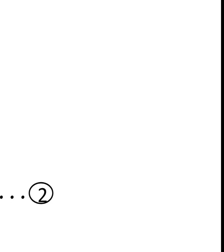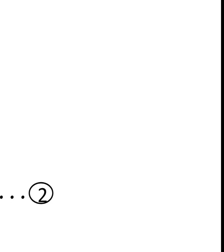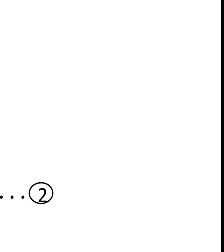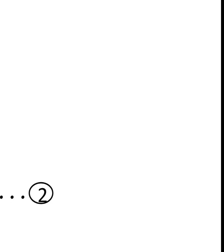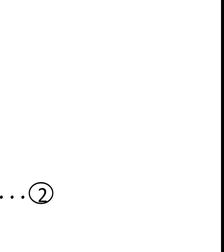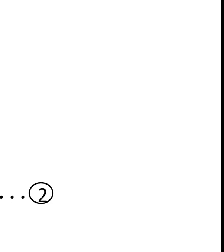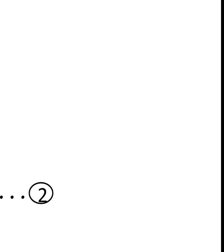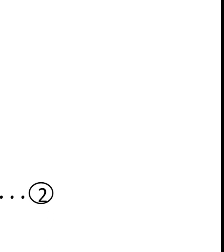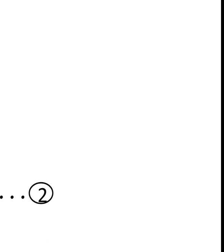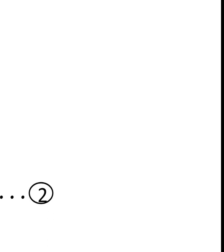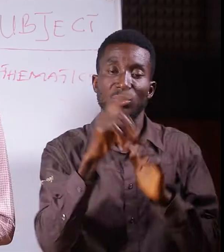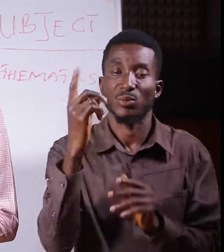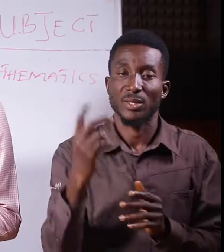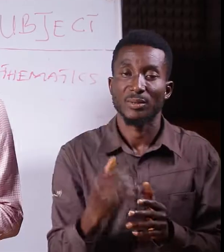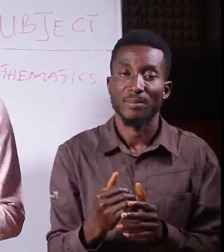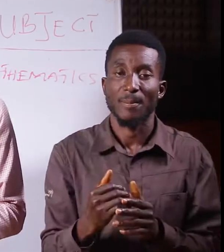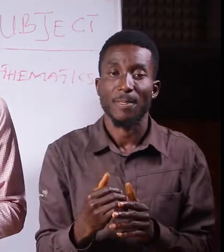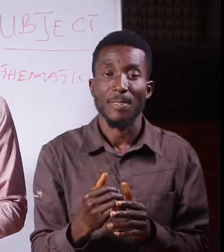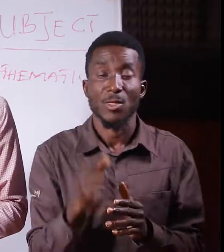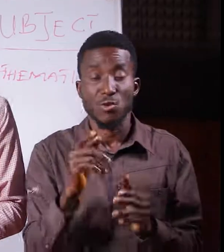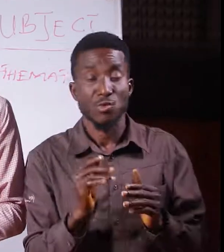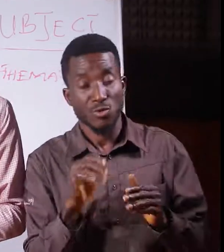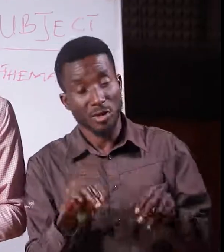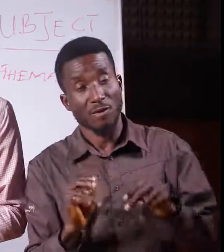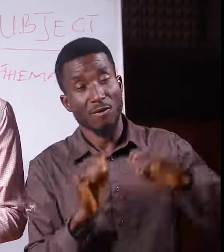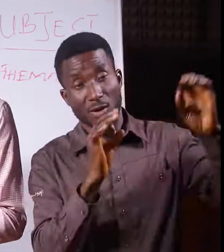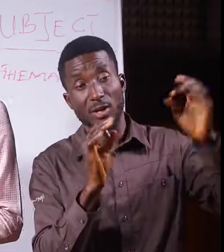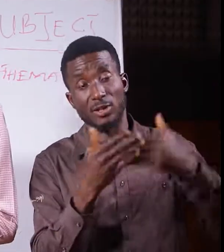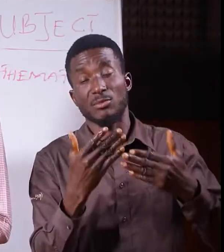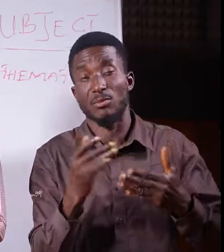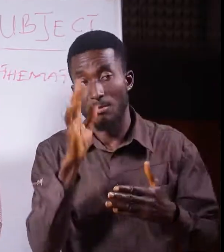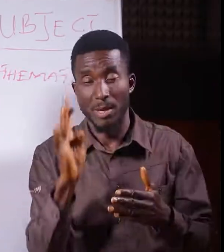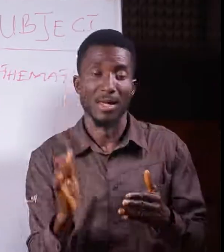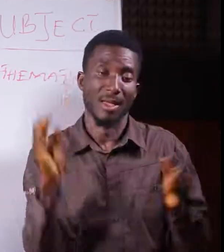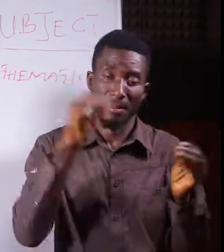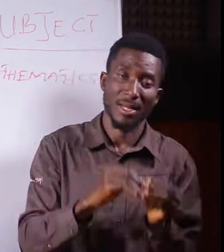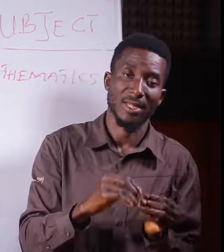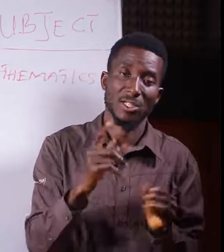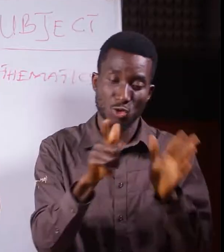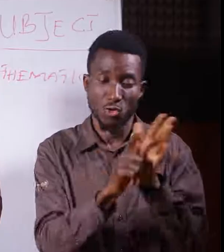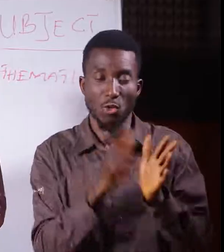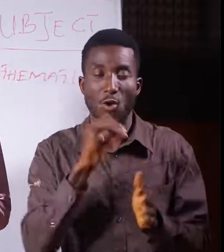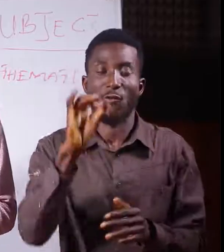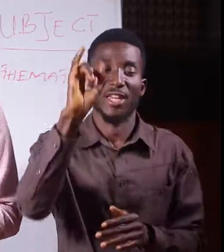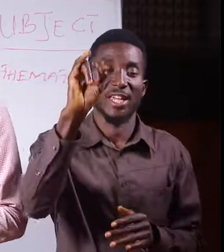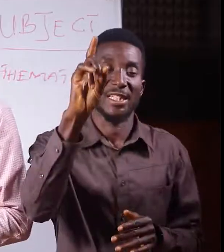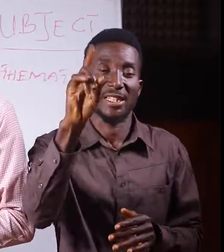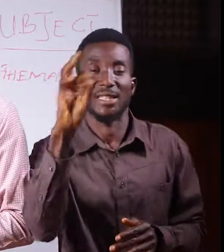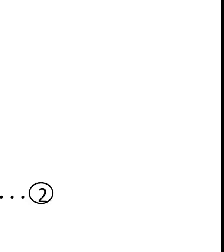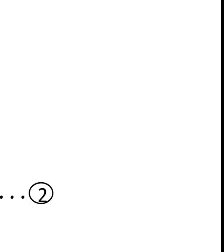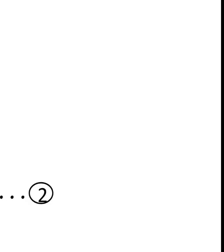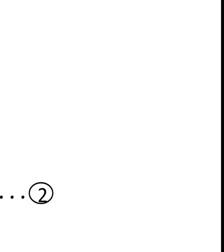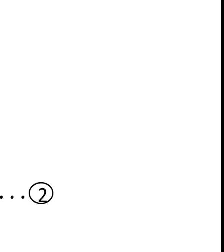3x minus y. It needs further simplification by applying the laws of indices.